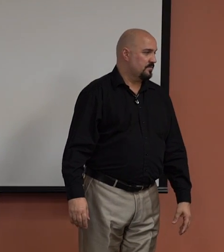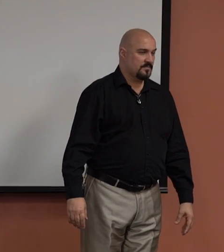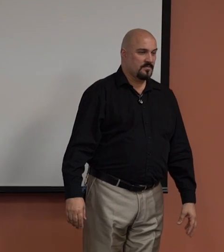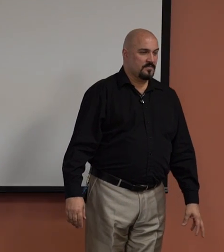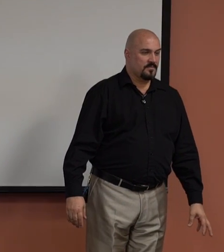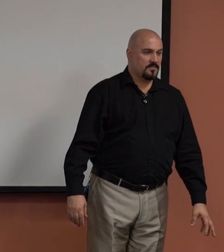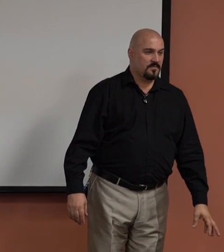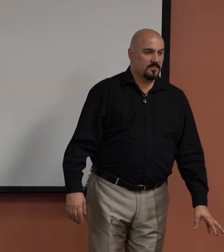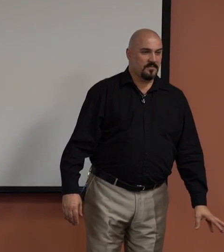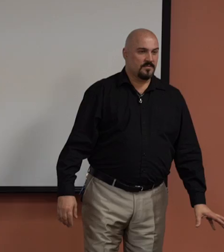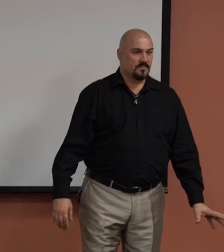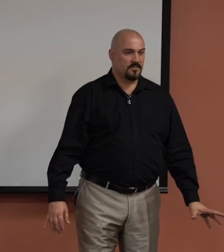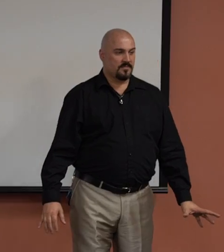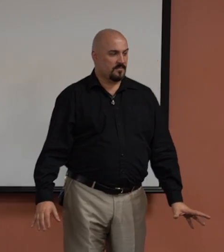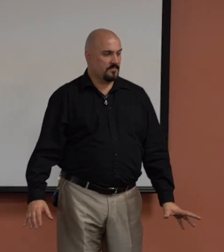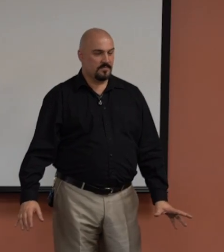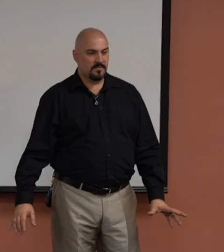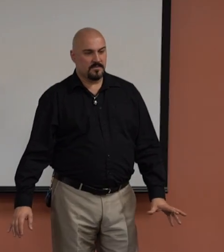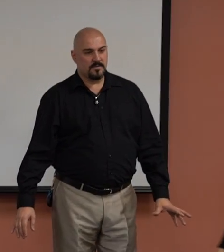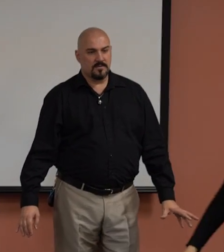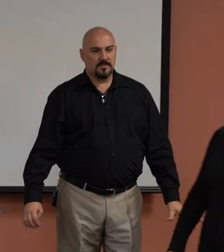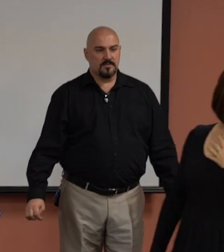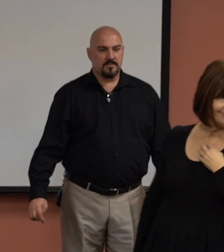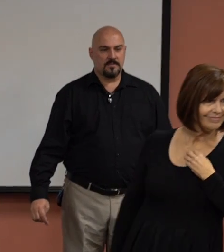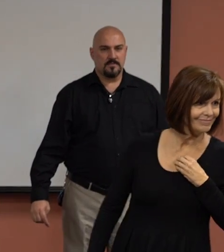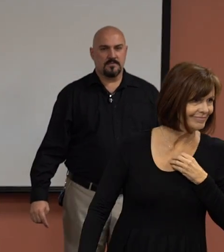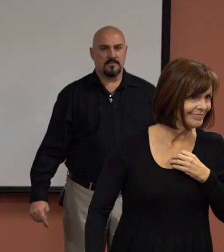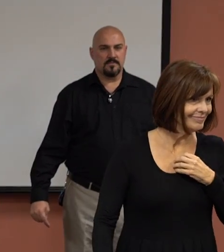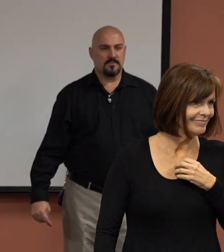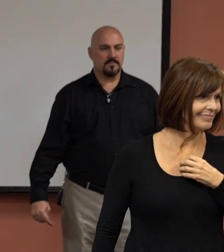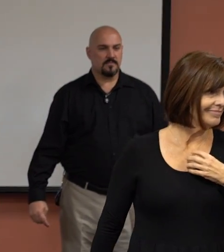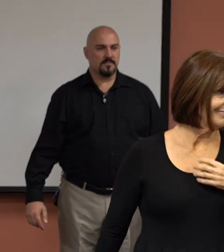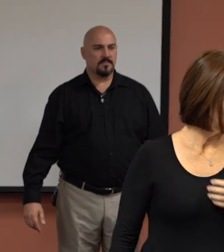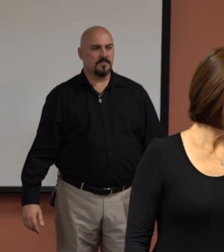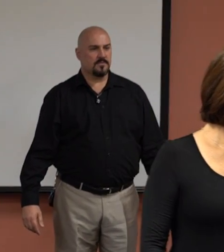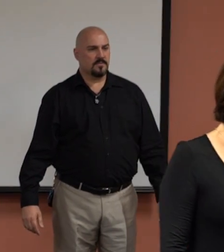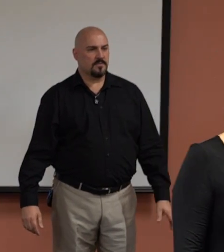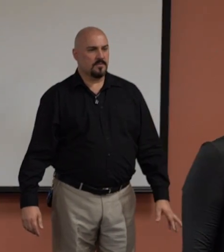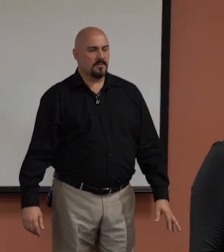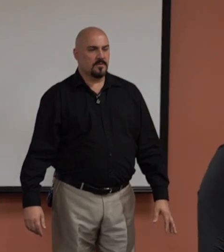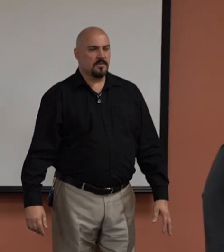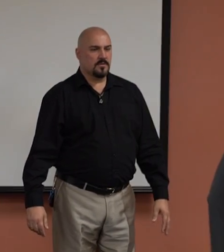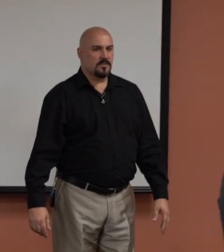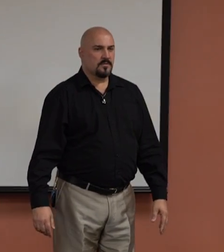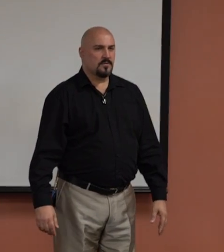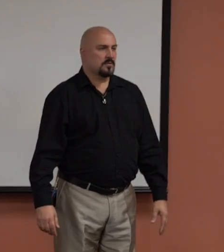So guys, there's more if you guys come later and I'll share the table. Okay, thank